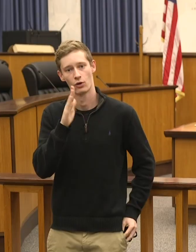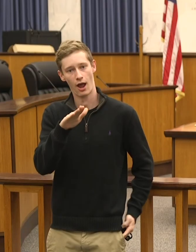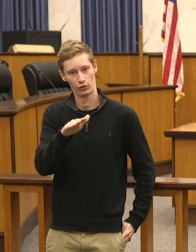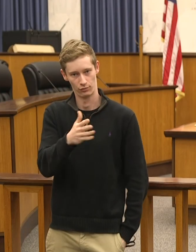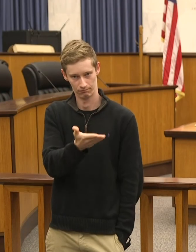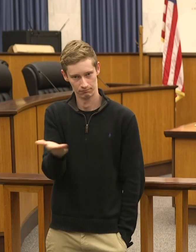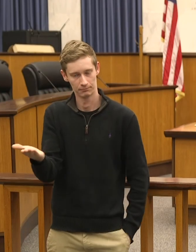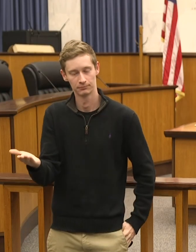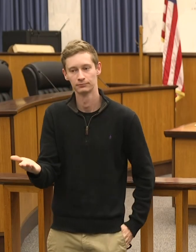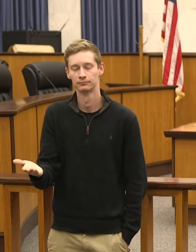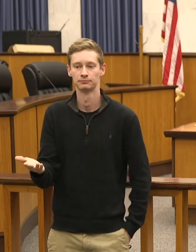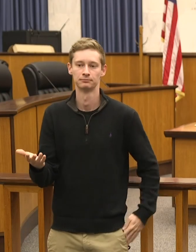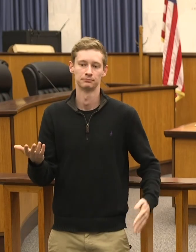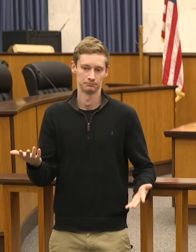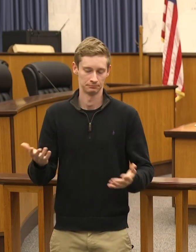per our